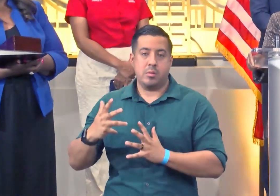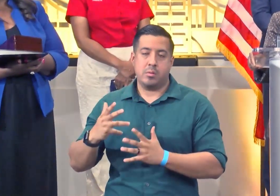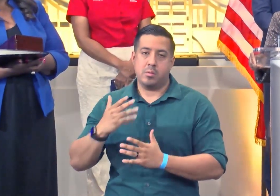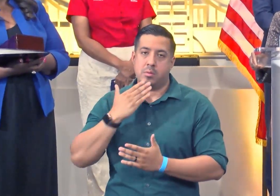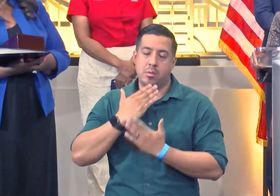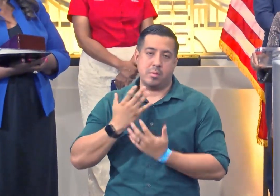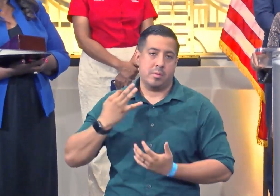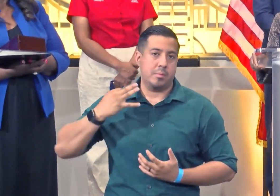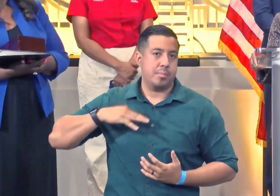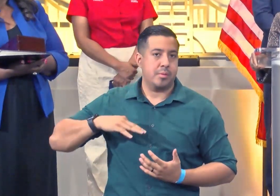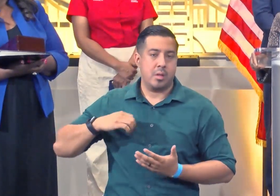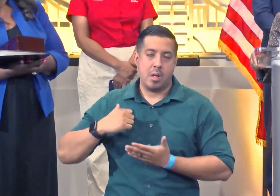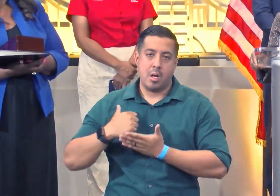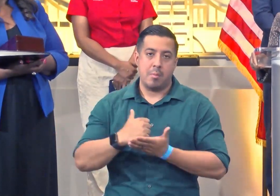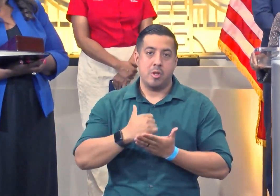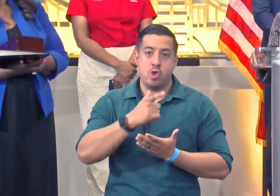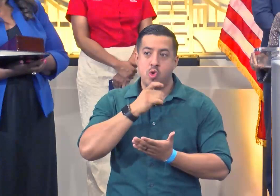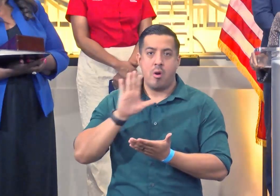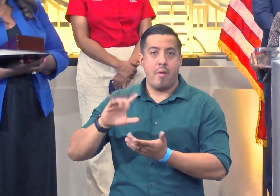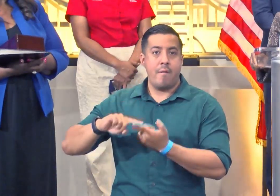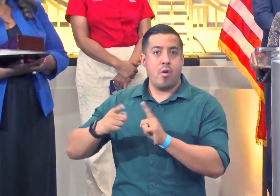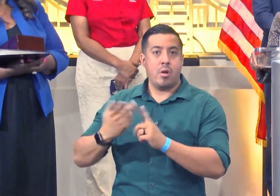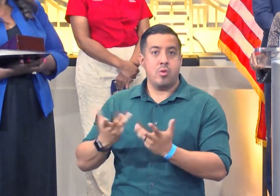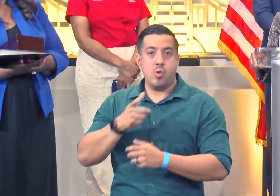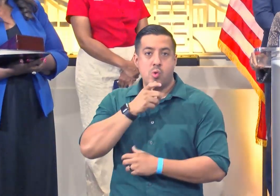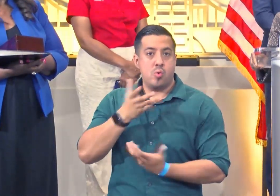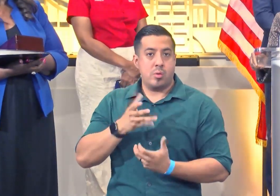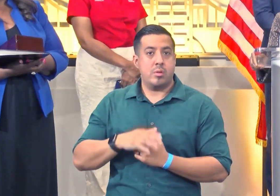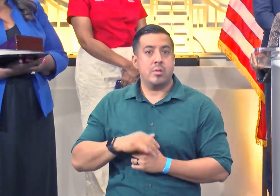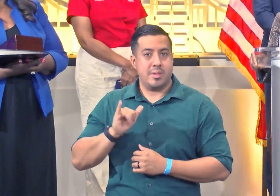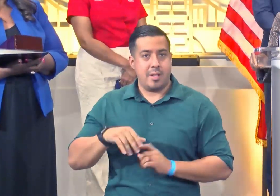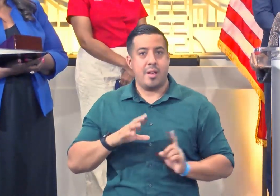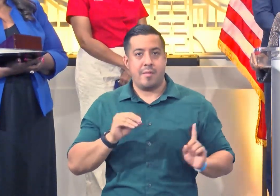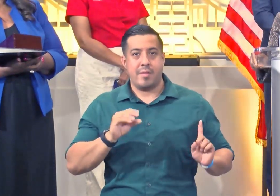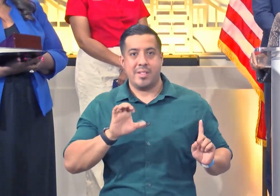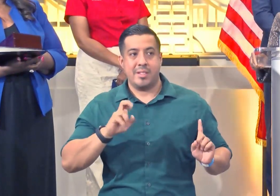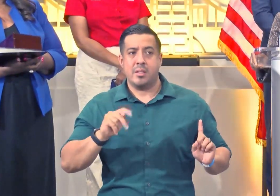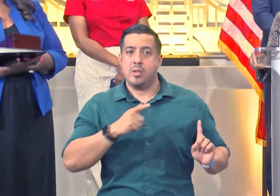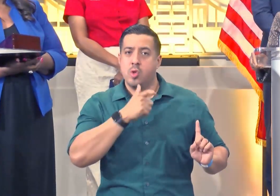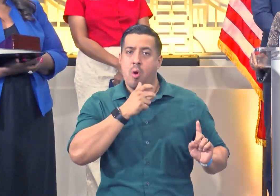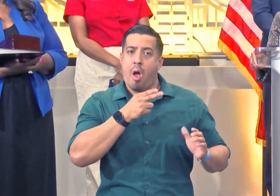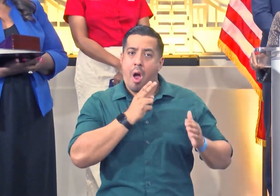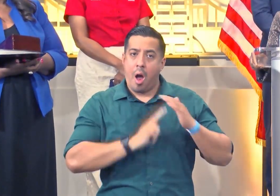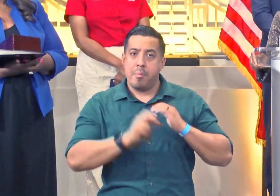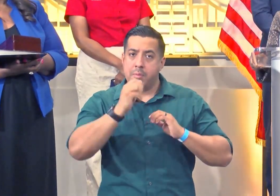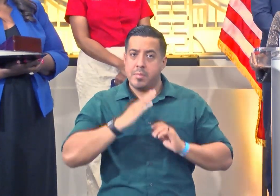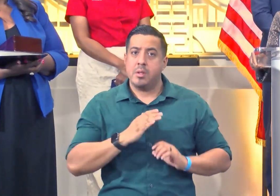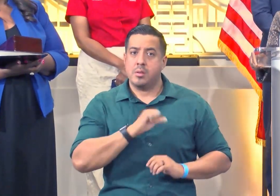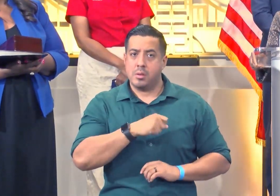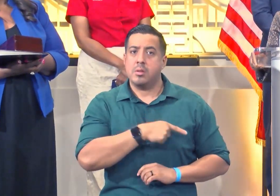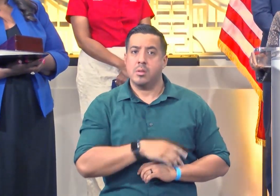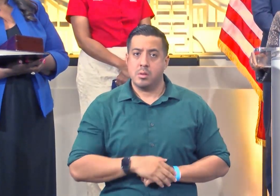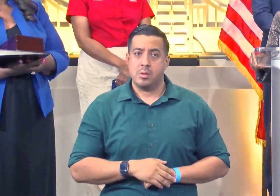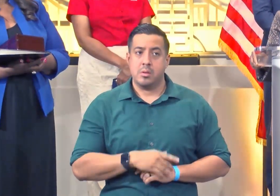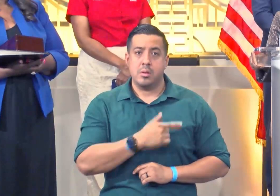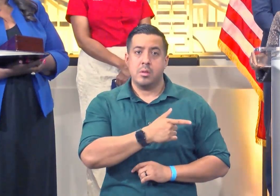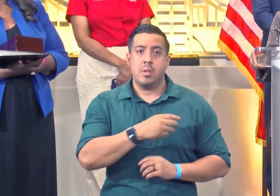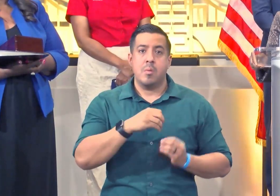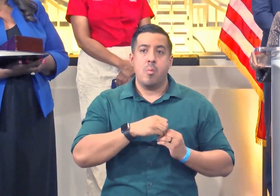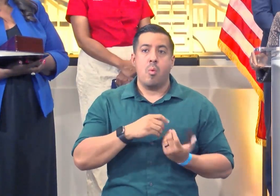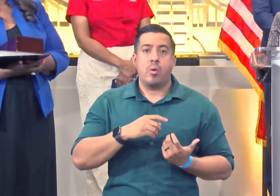benefactor, and look who his friend is. Yes, Curtis Jackson is a humble man. He has an